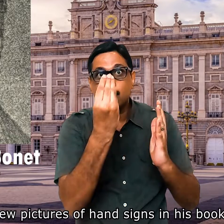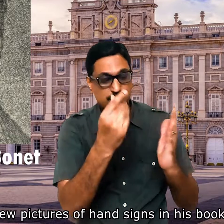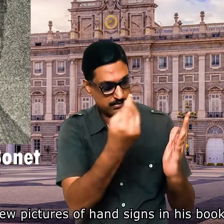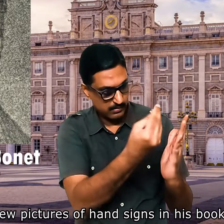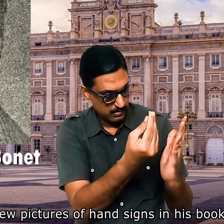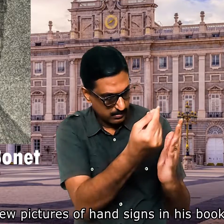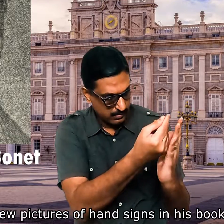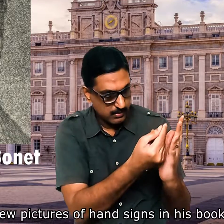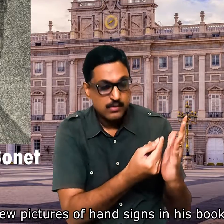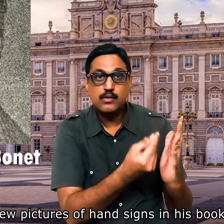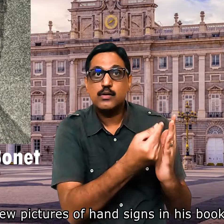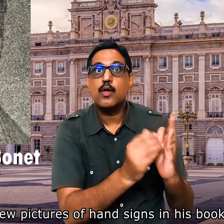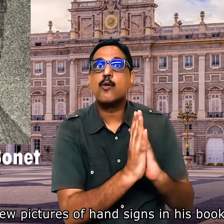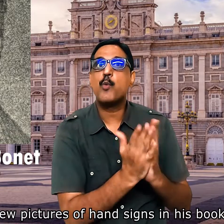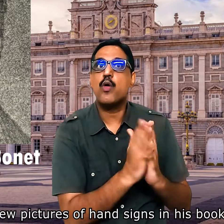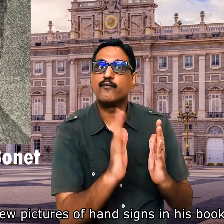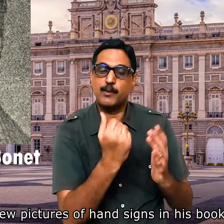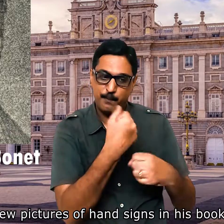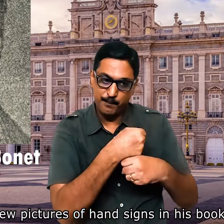He drew pictures of hand signs in his book.